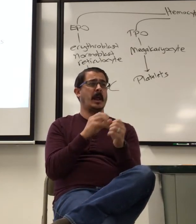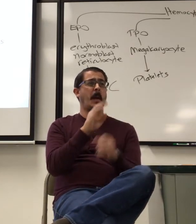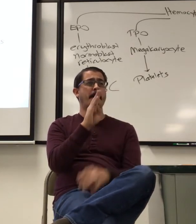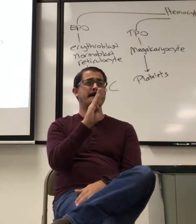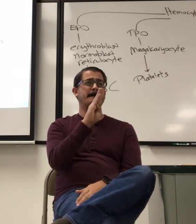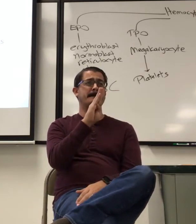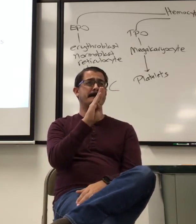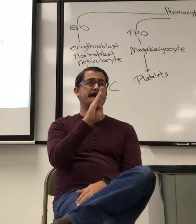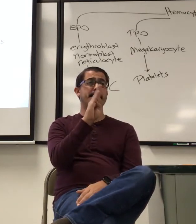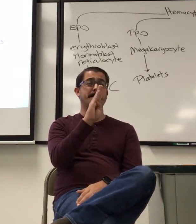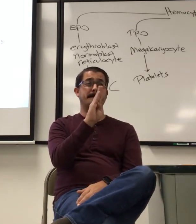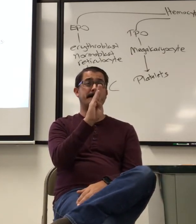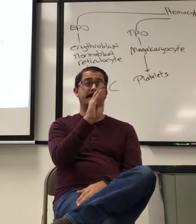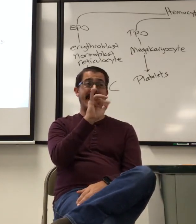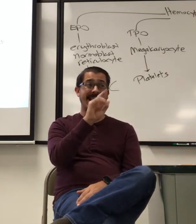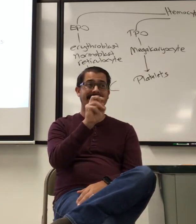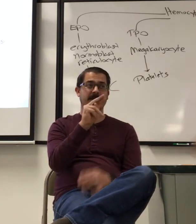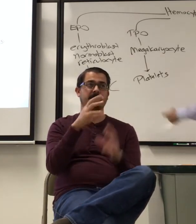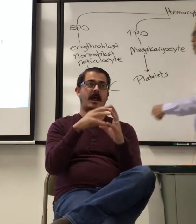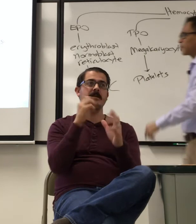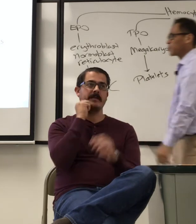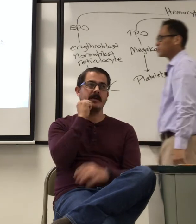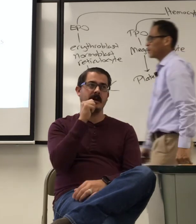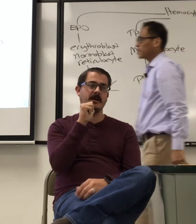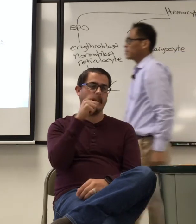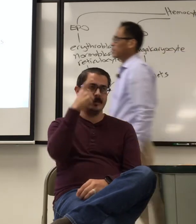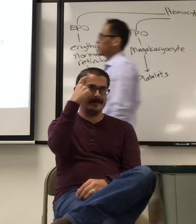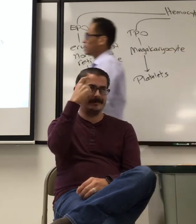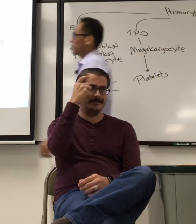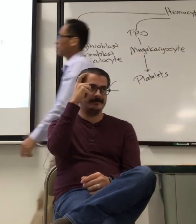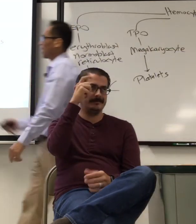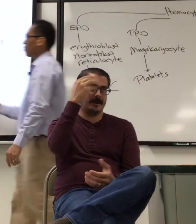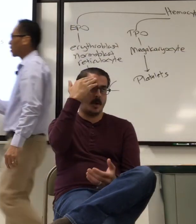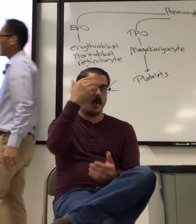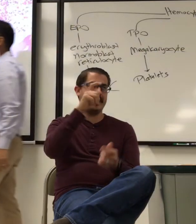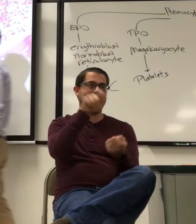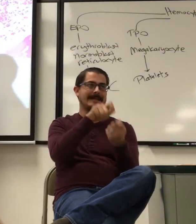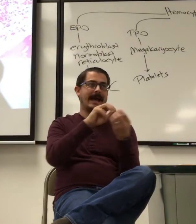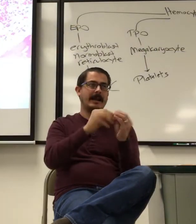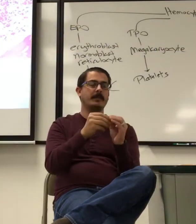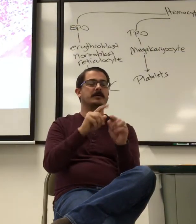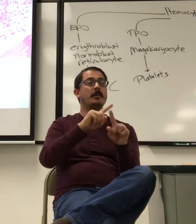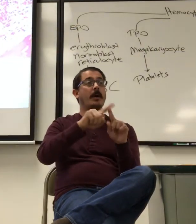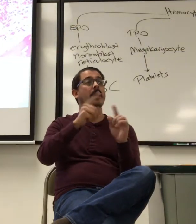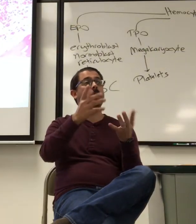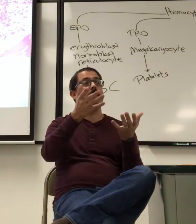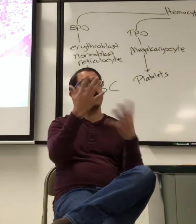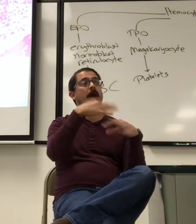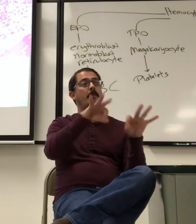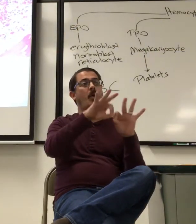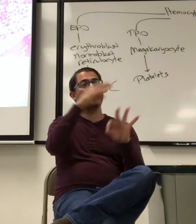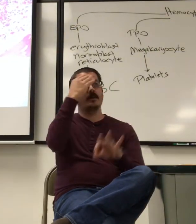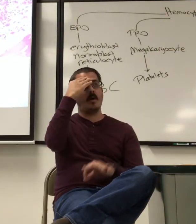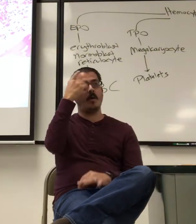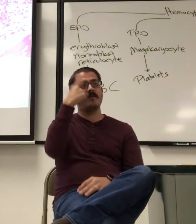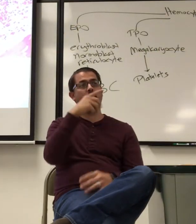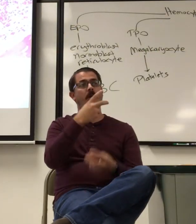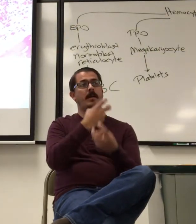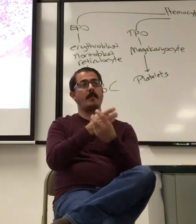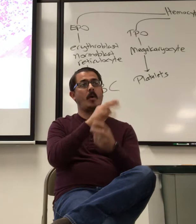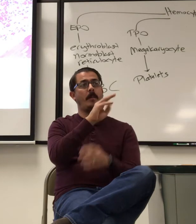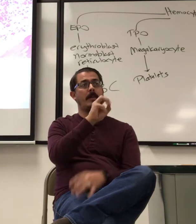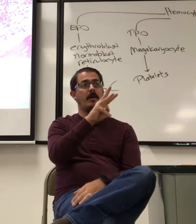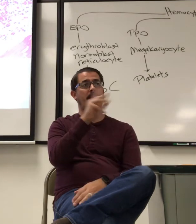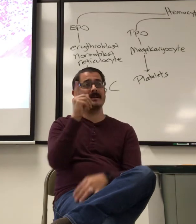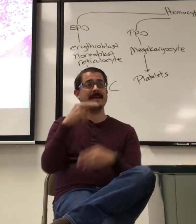day. And you don't have to know the numbers, but what I do want you to know for the bone marrow, that's a slide